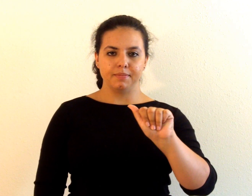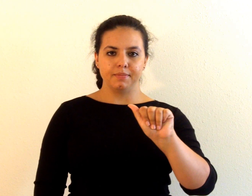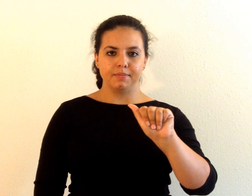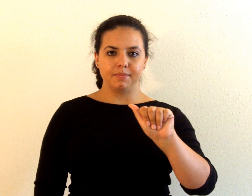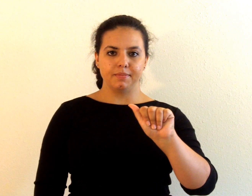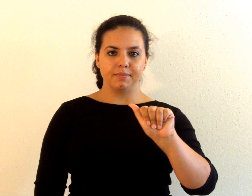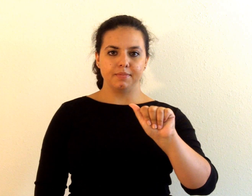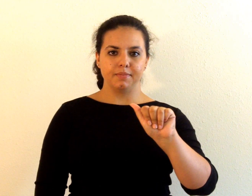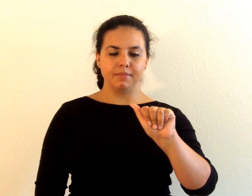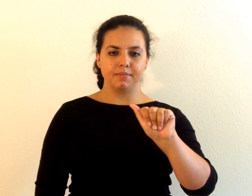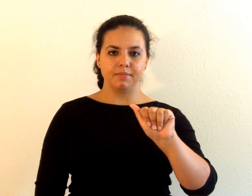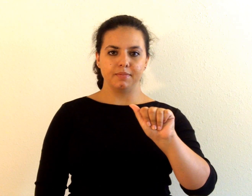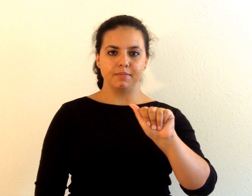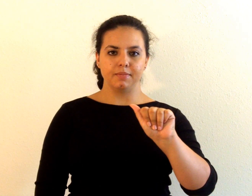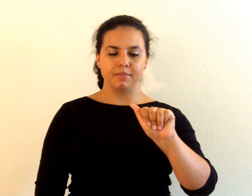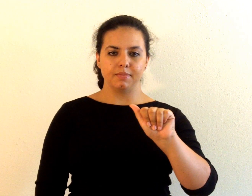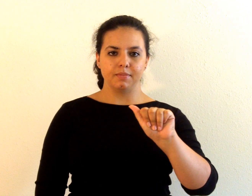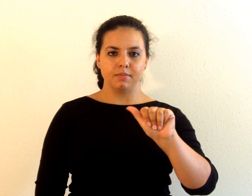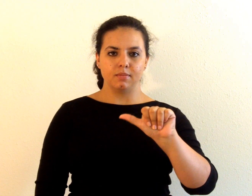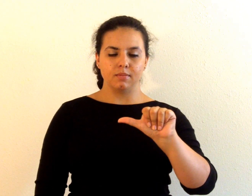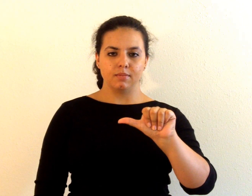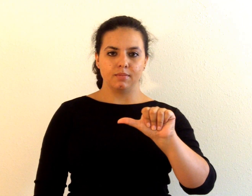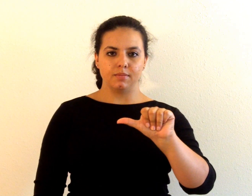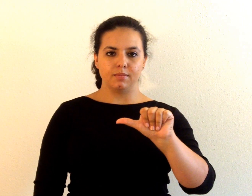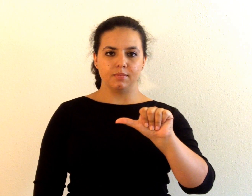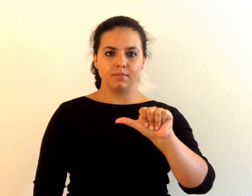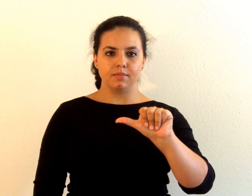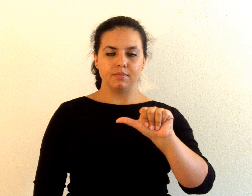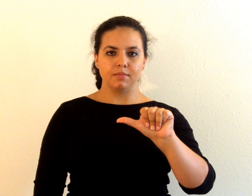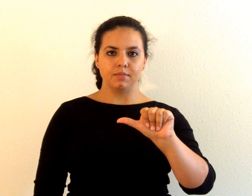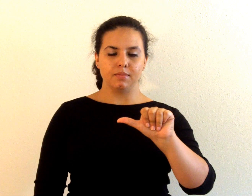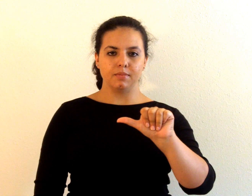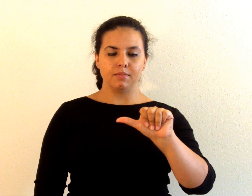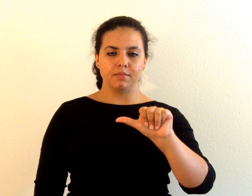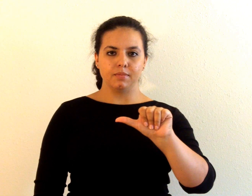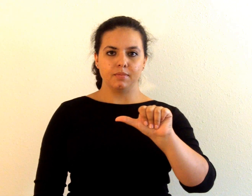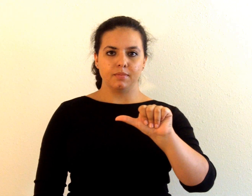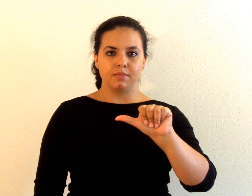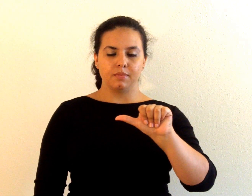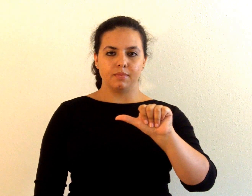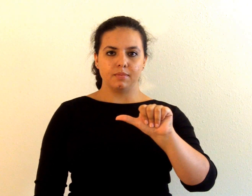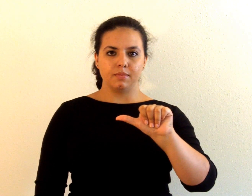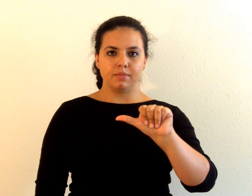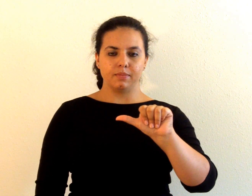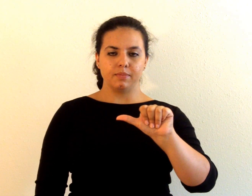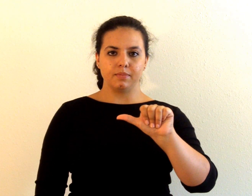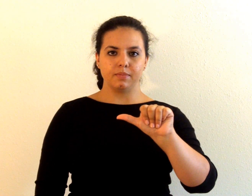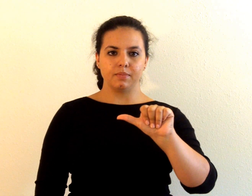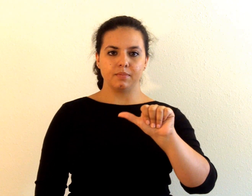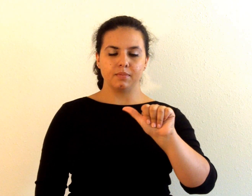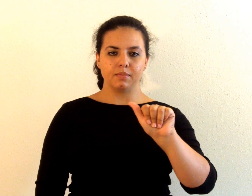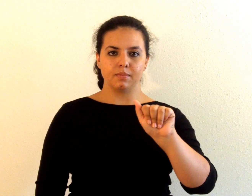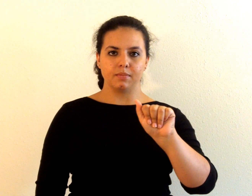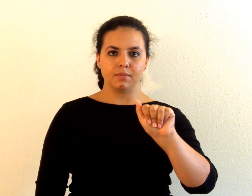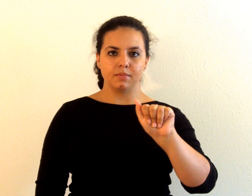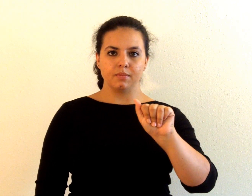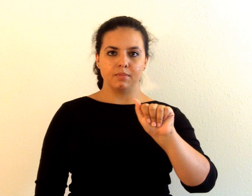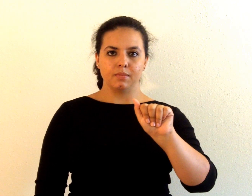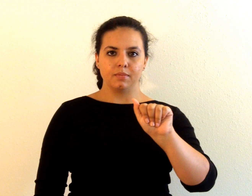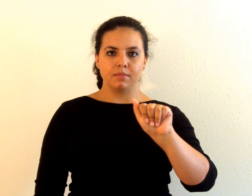and we have what we call the modified A. The modified A is a hand shape. This is an A. This is the